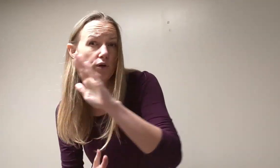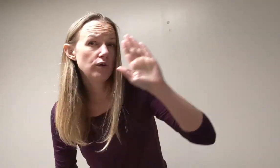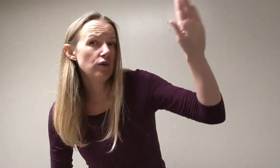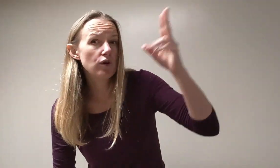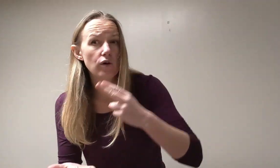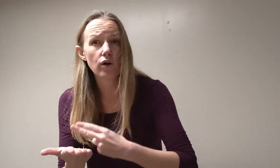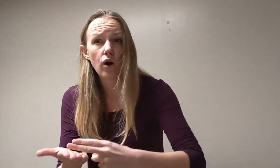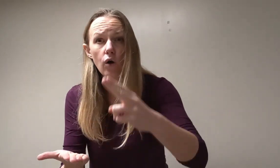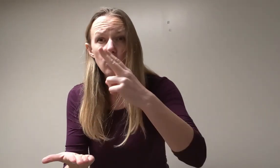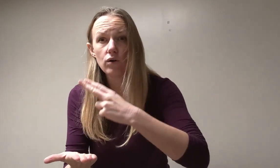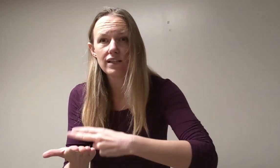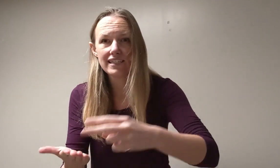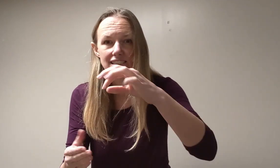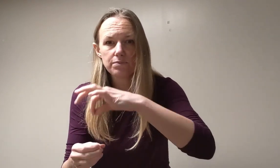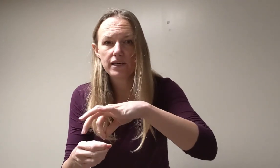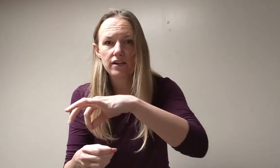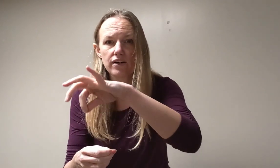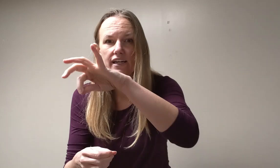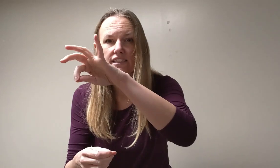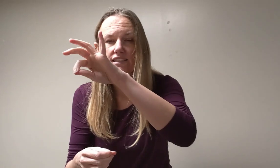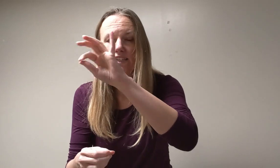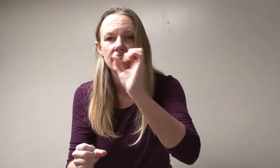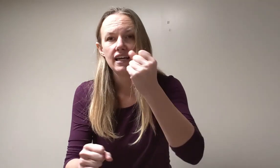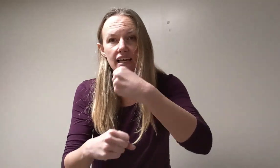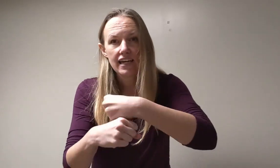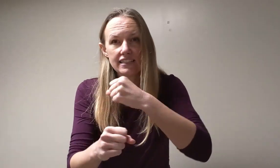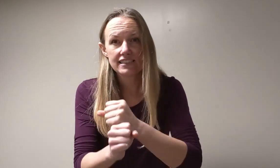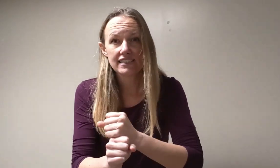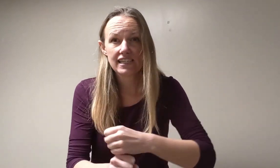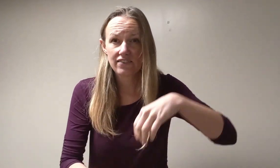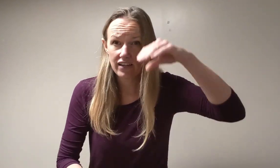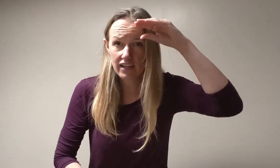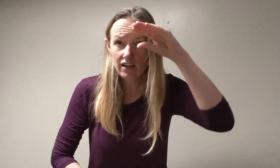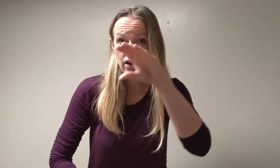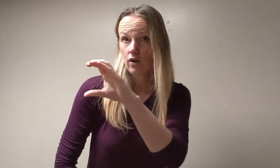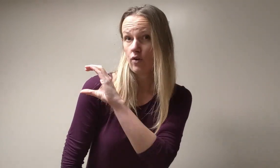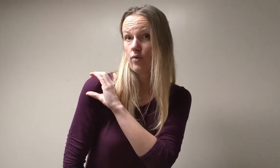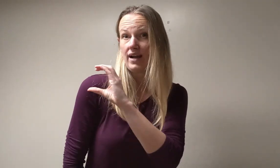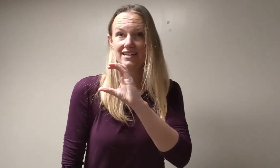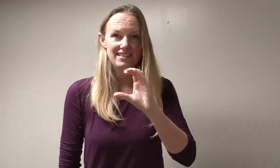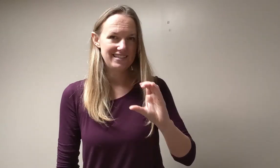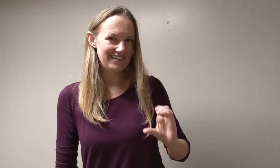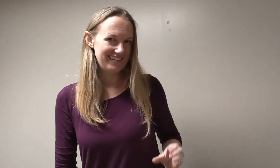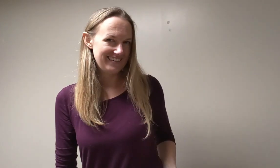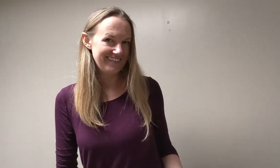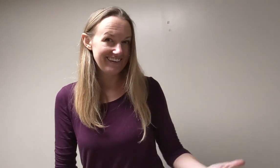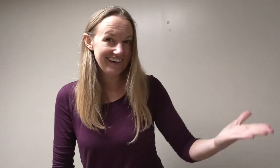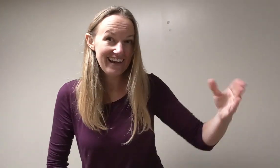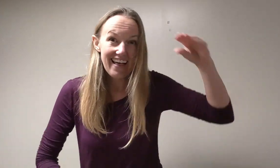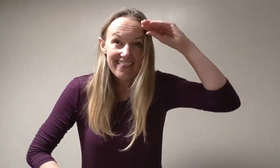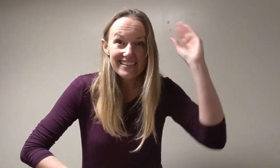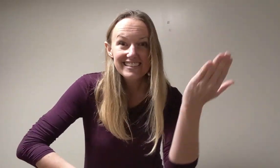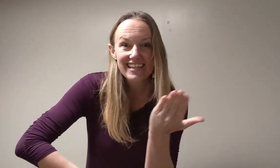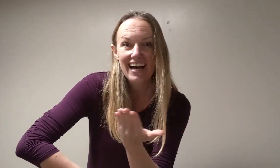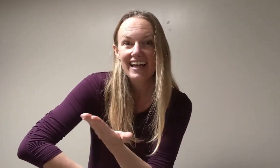Through your Holy Spirit, conceiving Christ, the